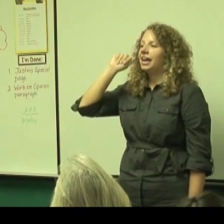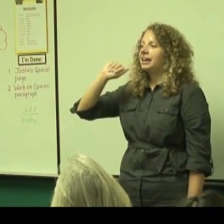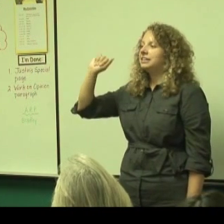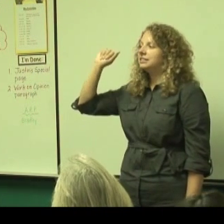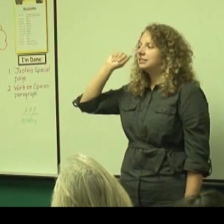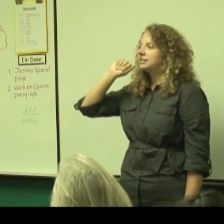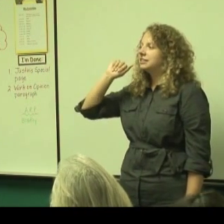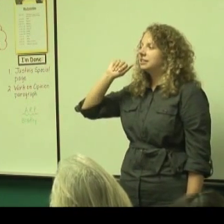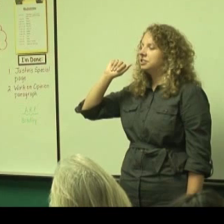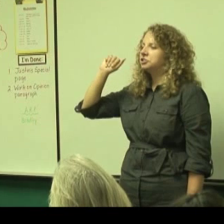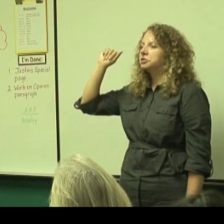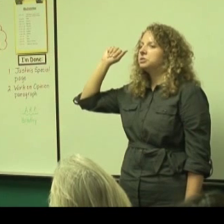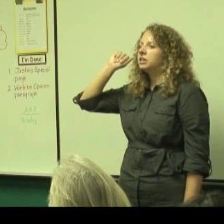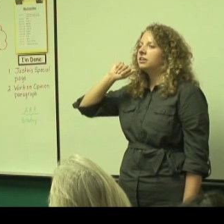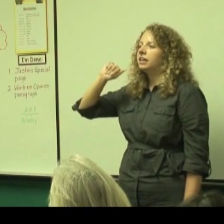aunt. And just goes down.